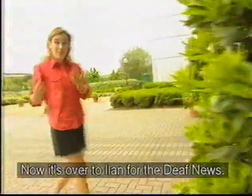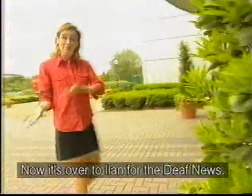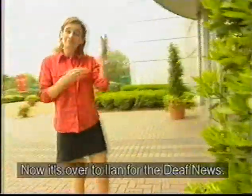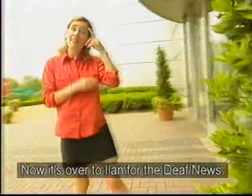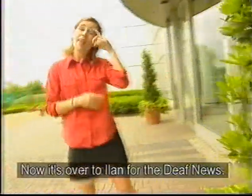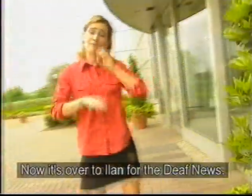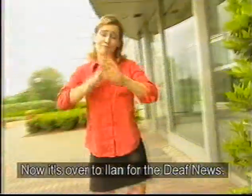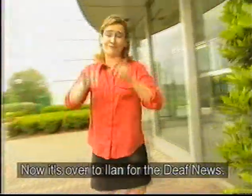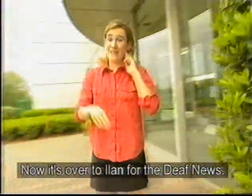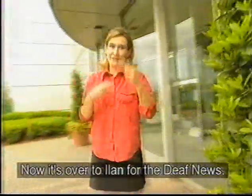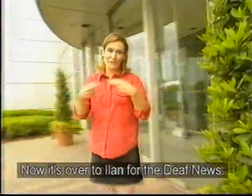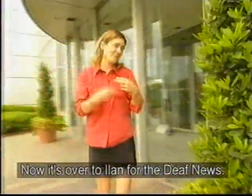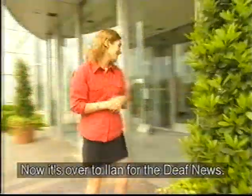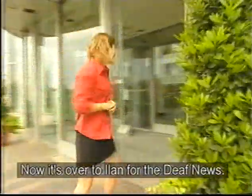Now it's over to Ilan for the Deaf News.